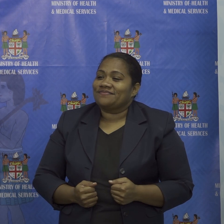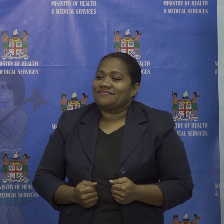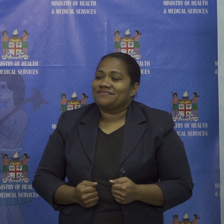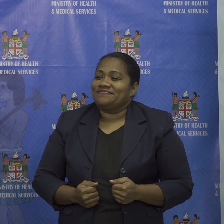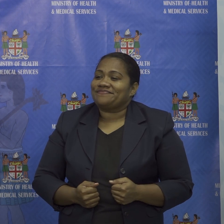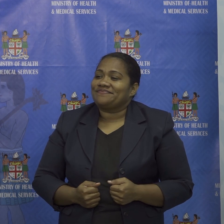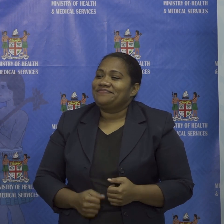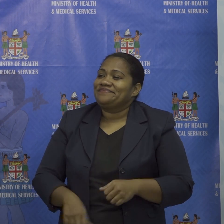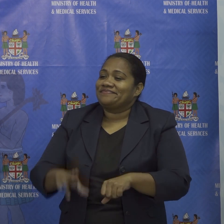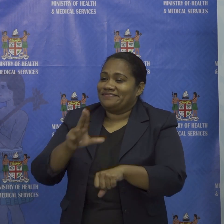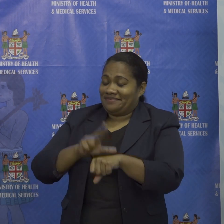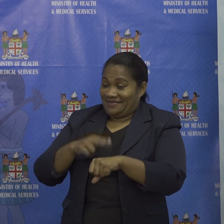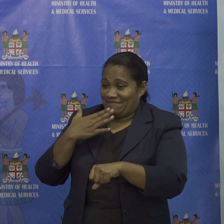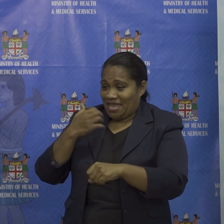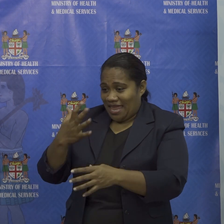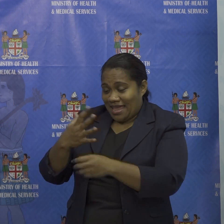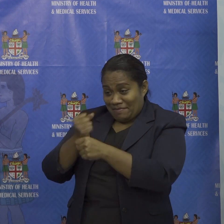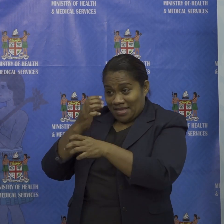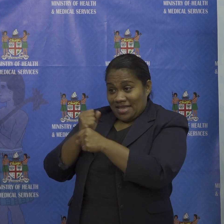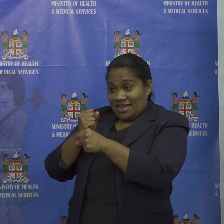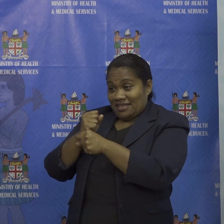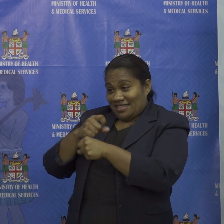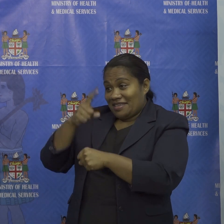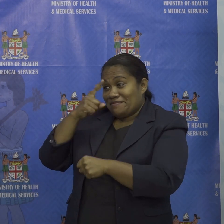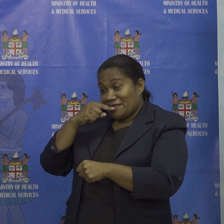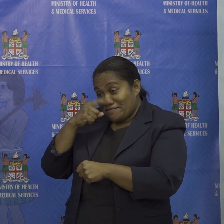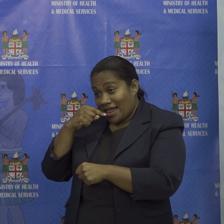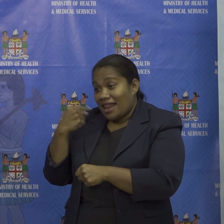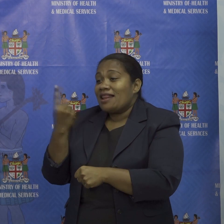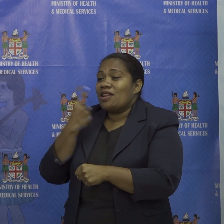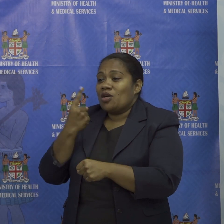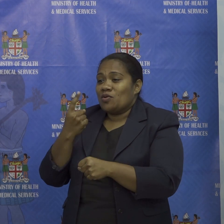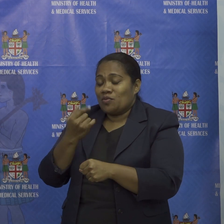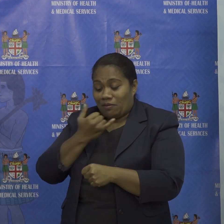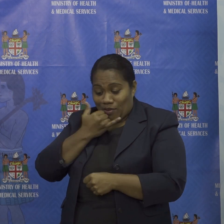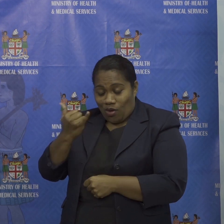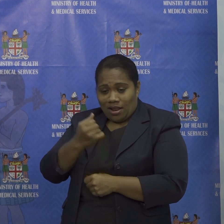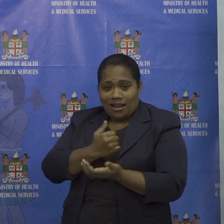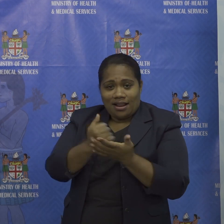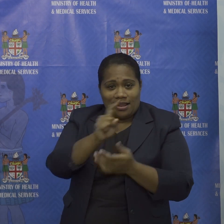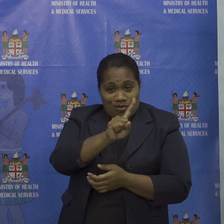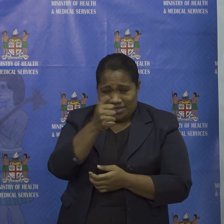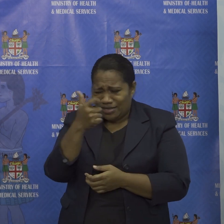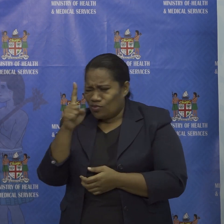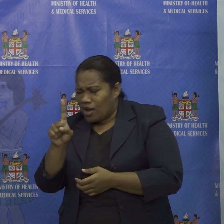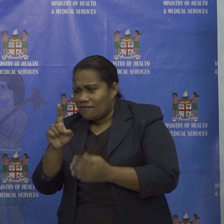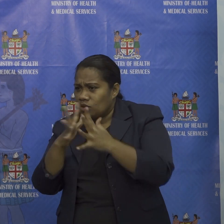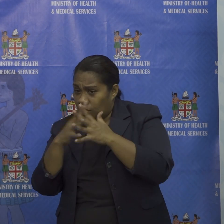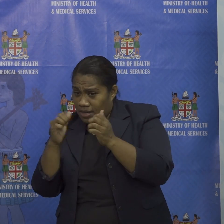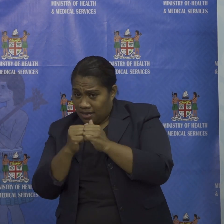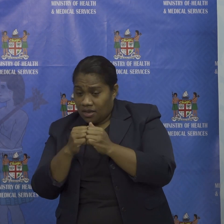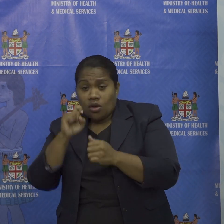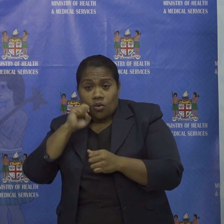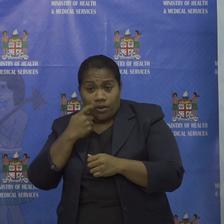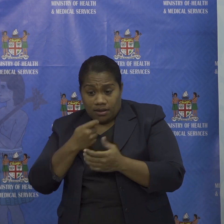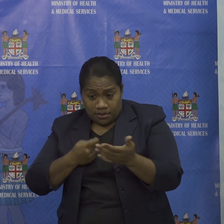Dr. Fong, can you just give an update whether people who will be dialing the number 161 over the weekend, will they be paying for the food